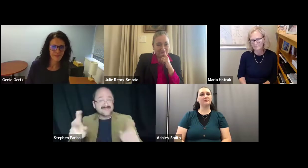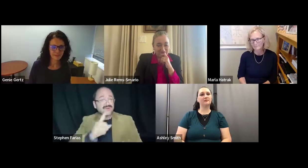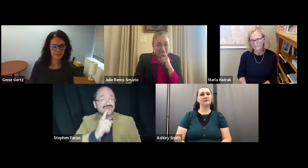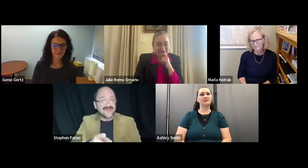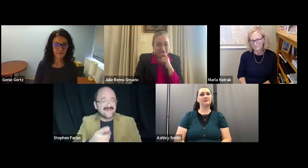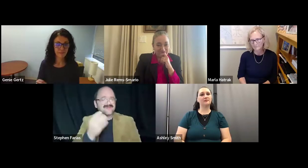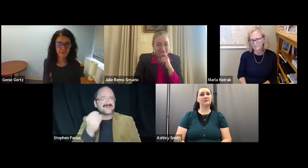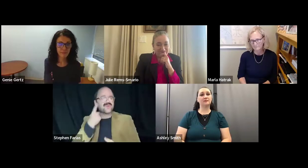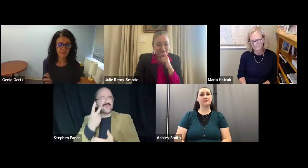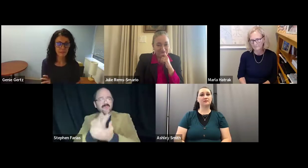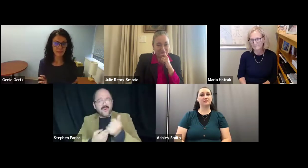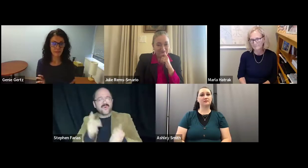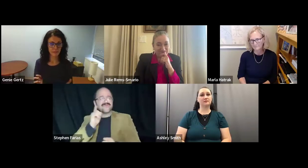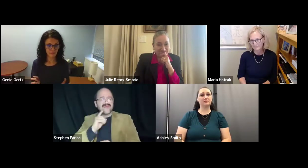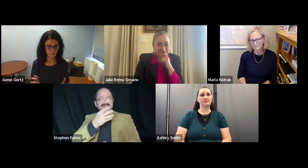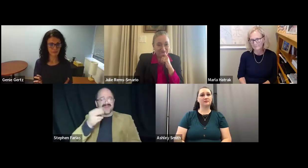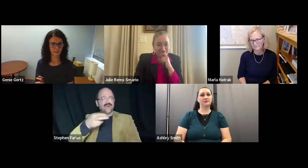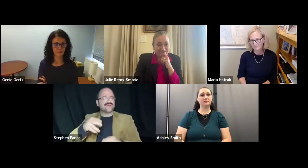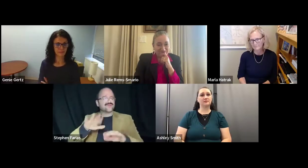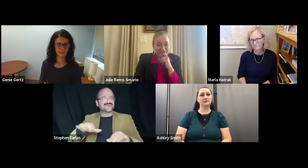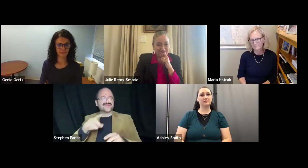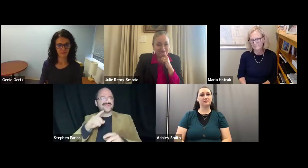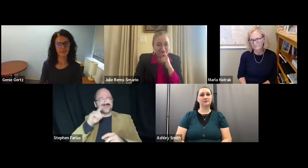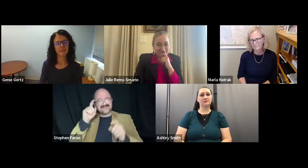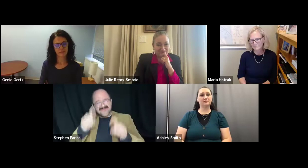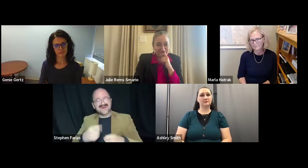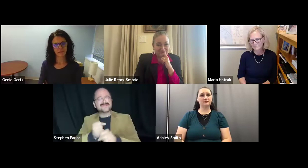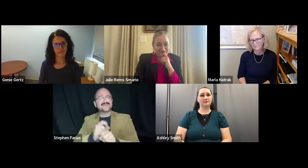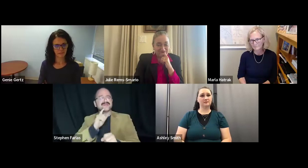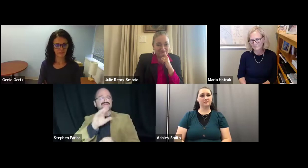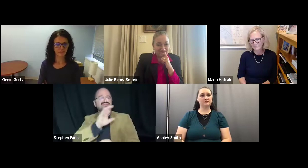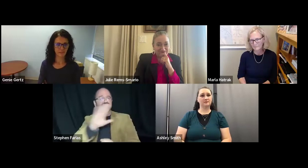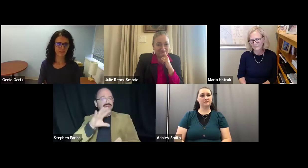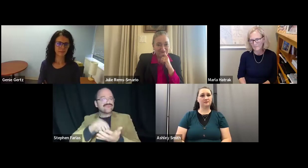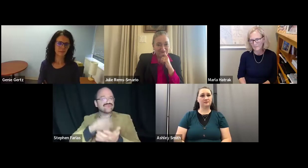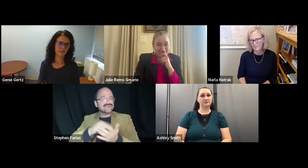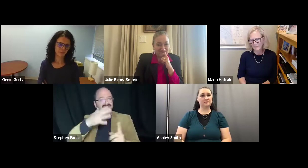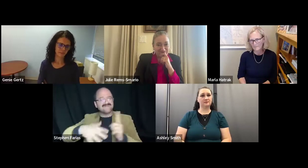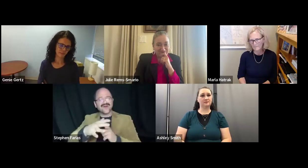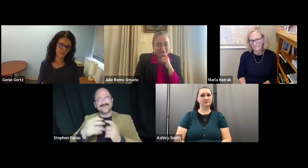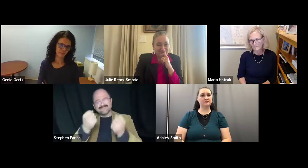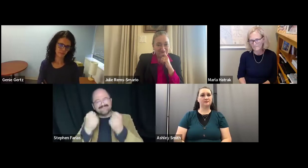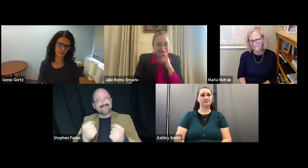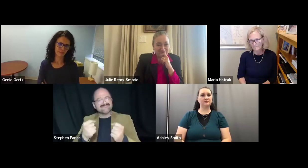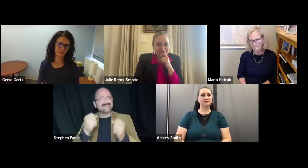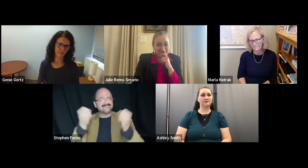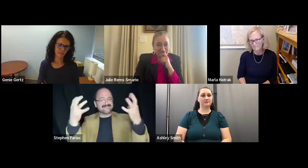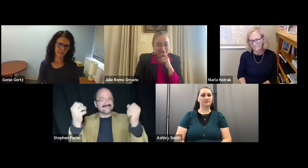Hadrack had just mentioned, there's so many gaps in this child's education. So what we have to do is make sure that their